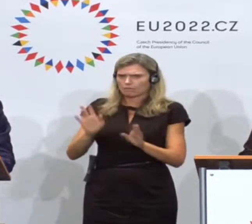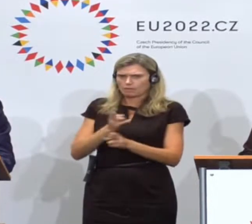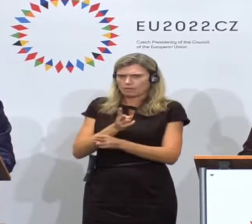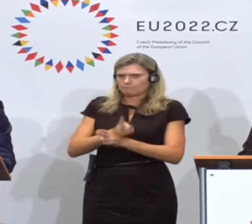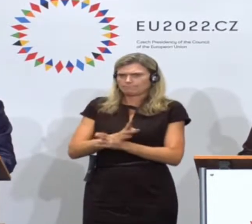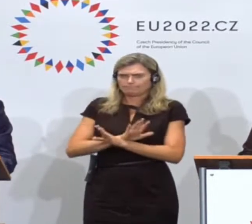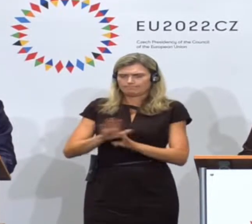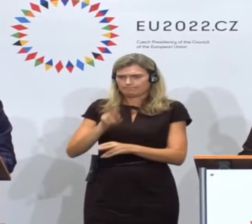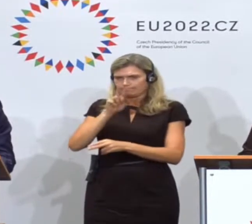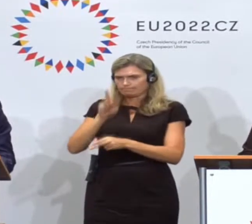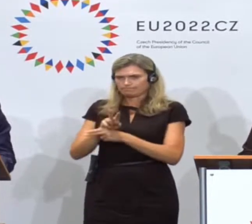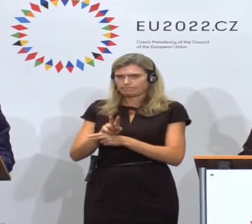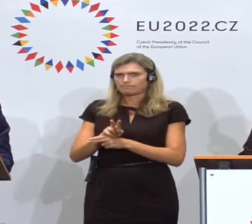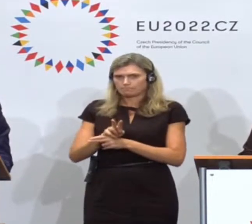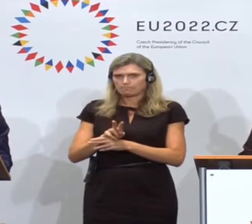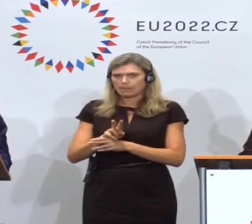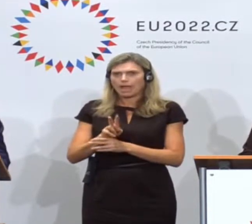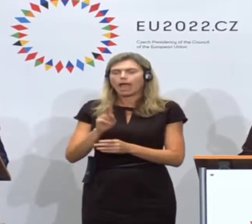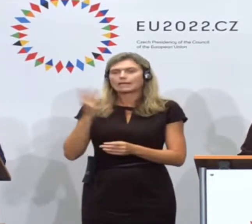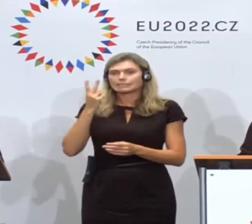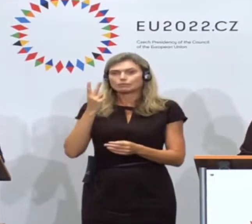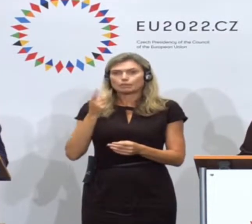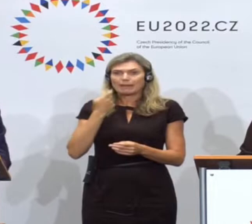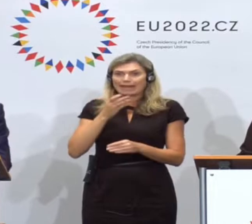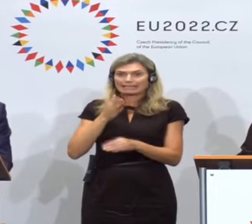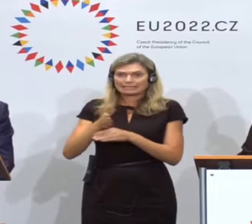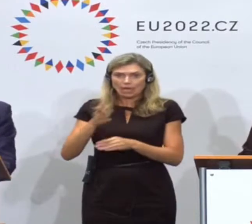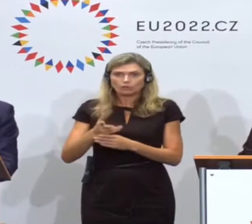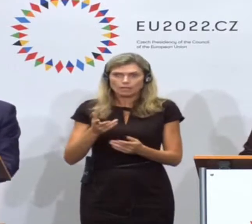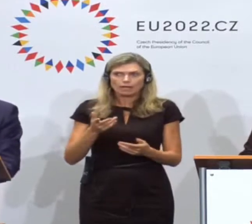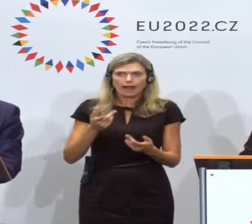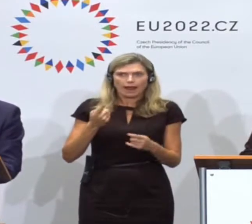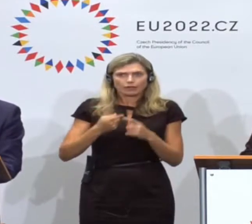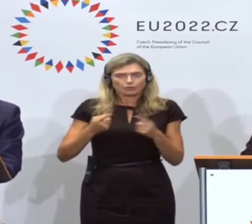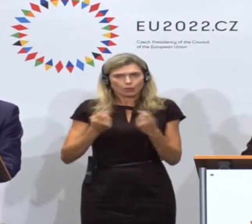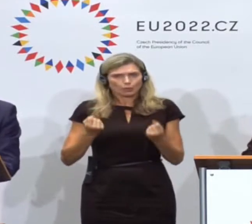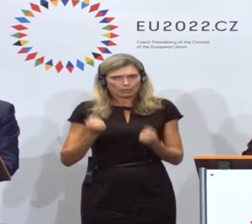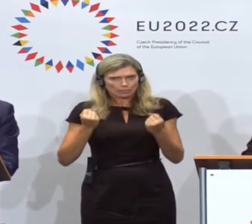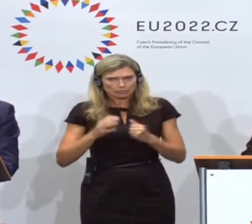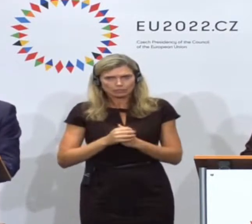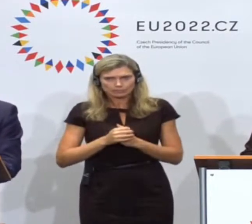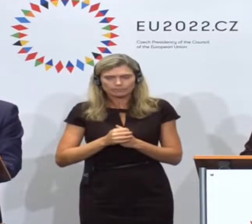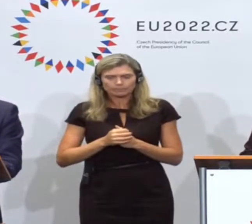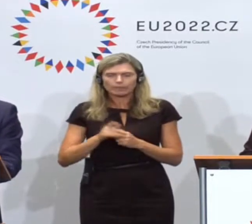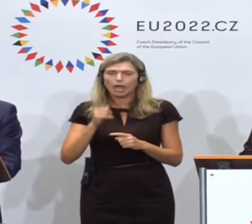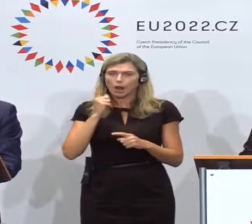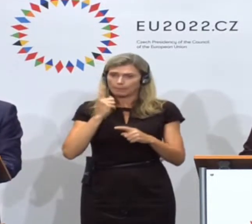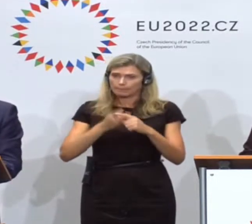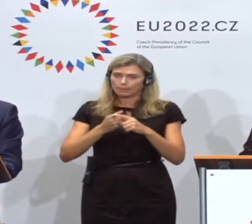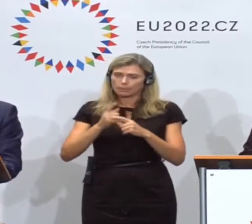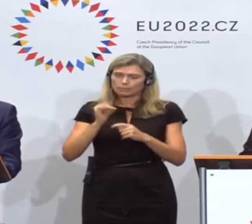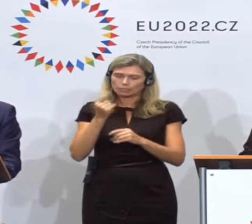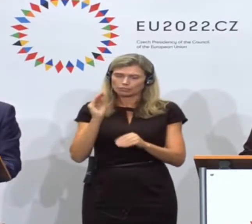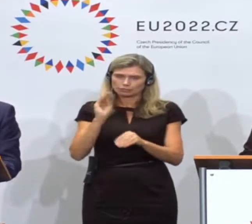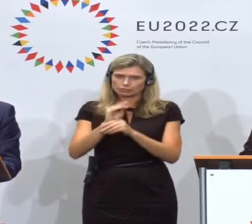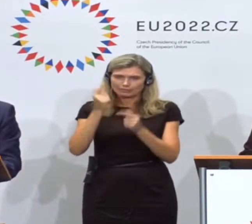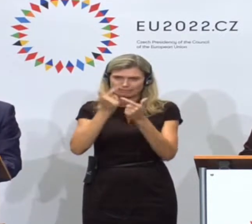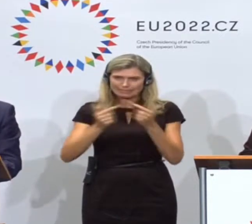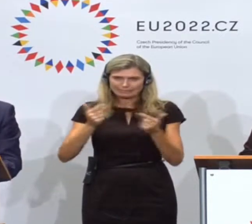And finally, if I can say finally, because this kind of discussion never finish, we held an